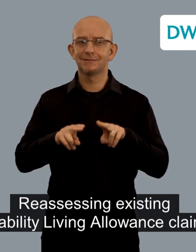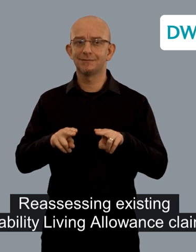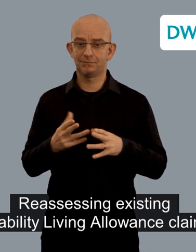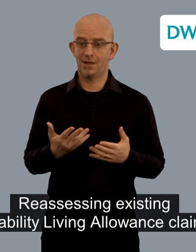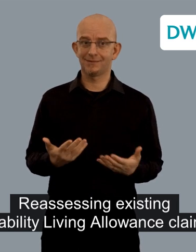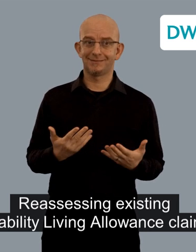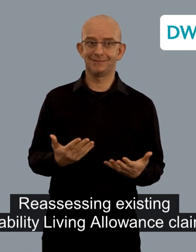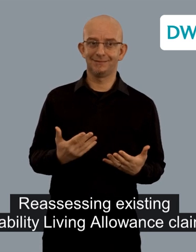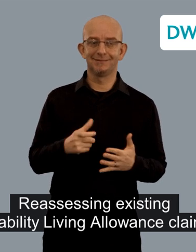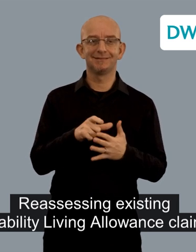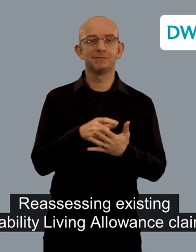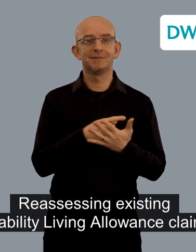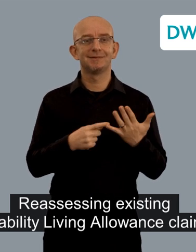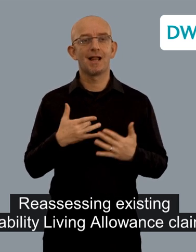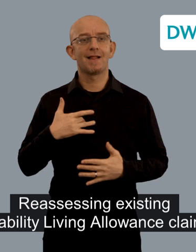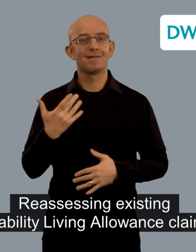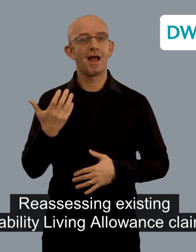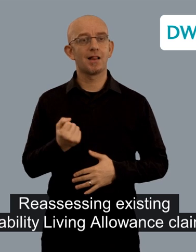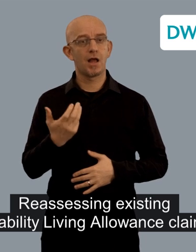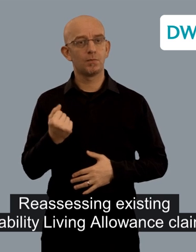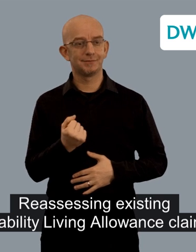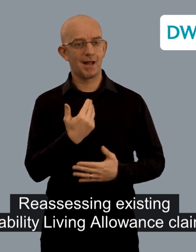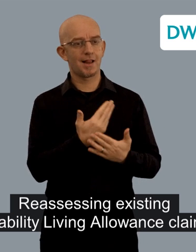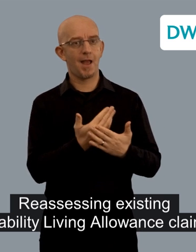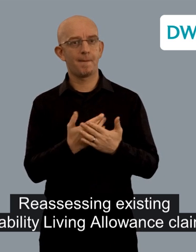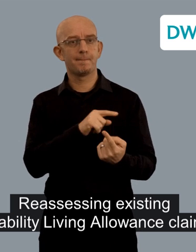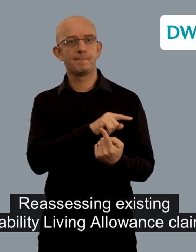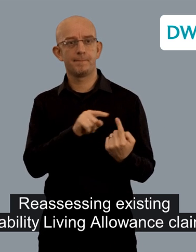Reassessing existing disability living allowance claims.